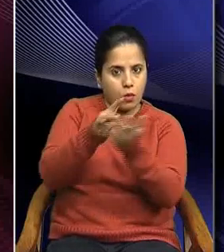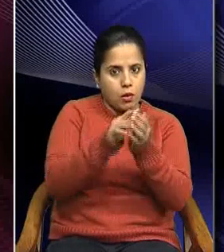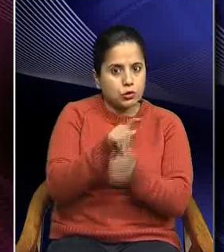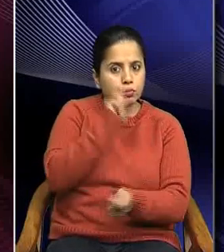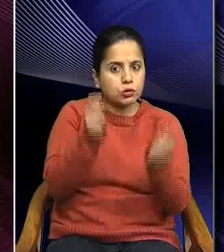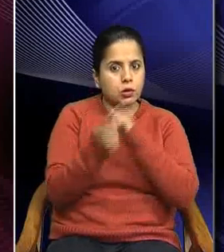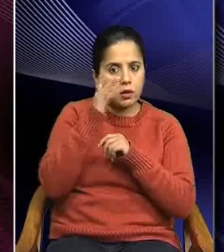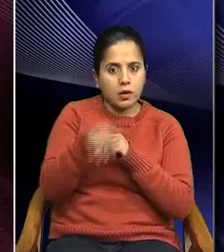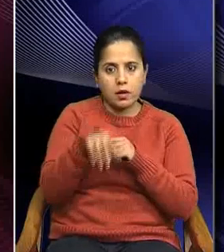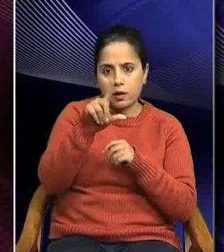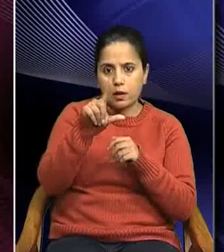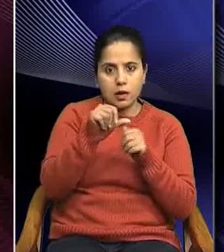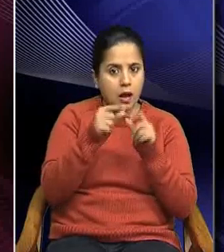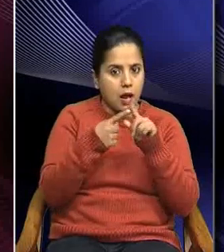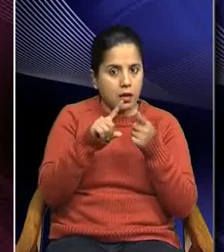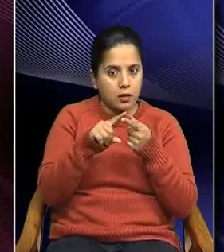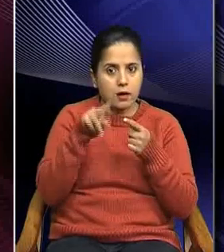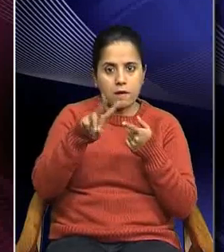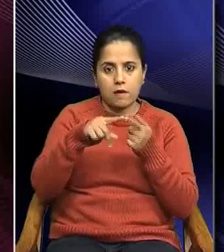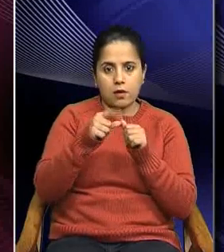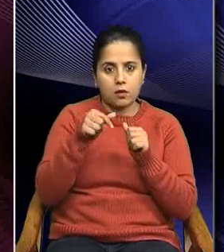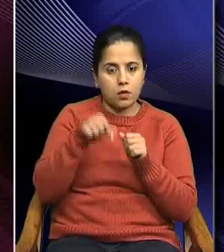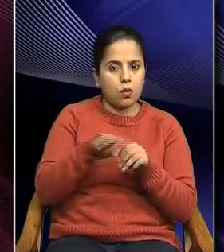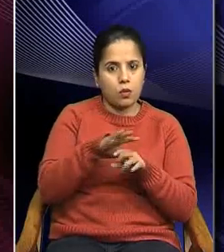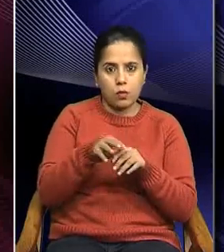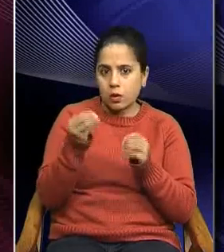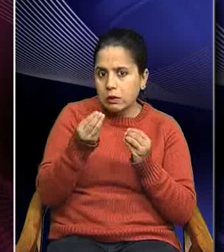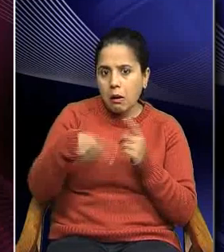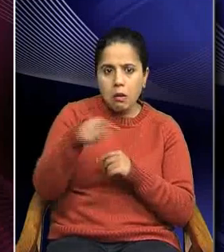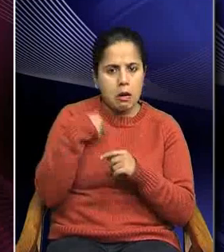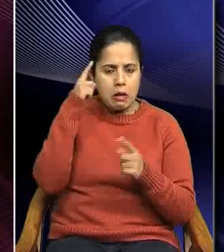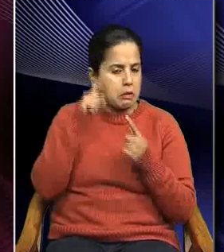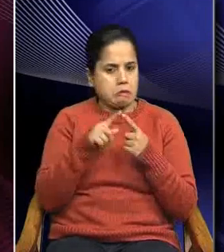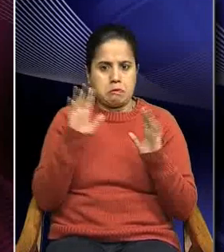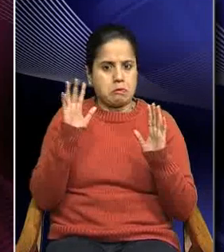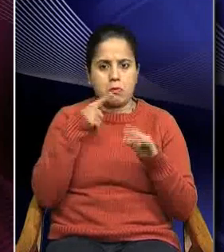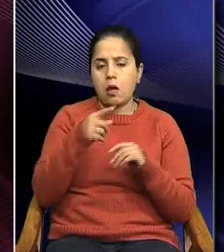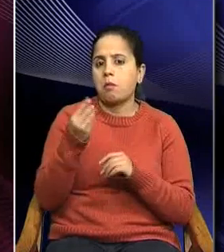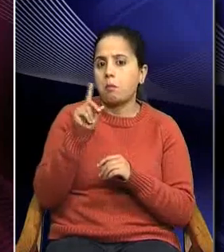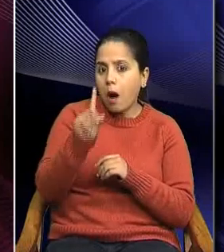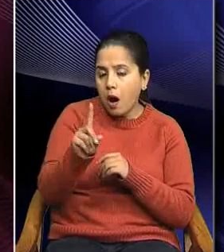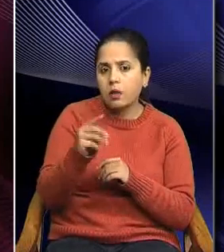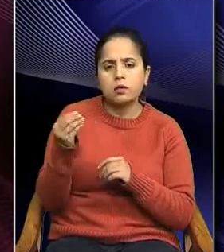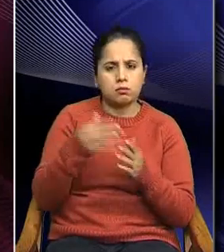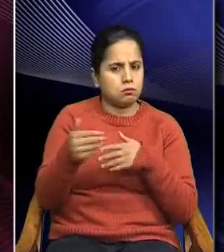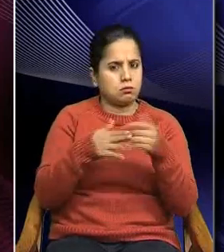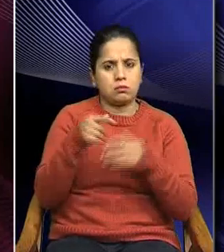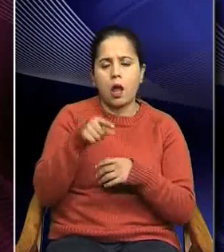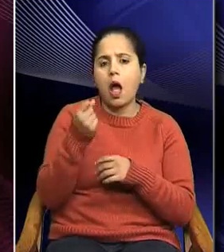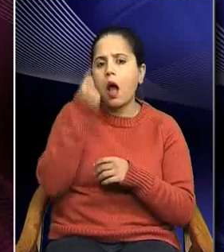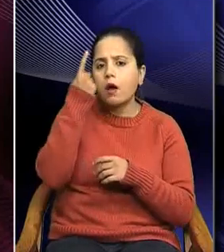with later Vedic times. Some scholars don't quite agree with this proposition. Nevertheless, for understanding